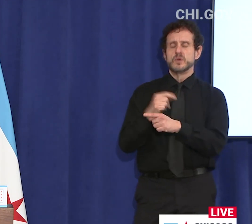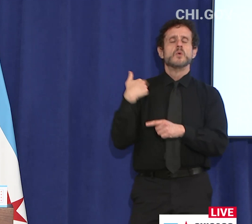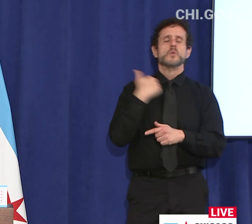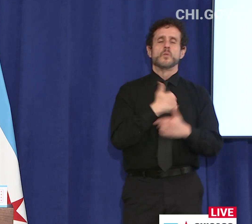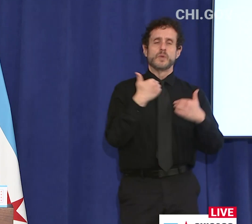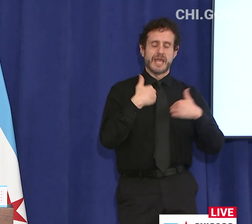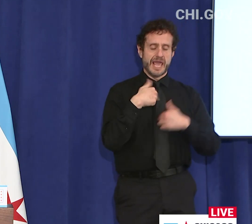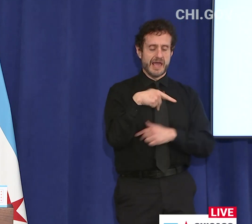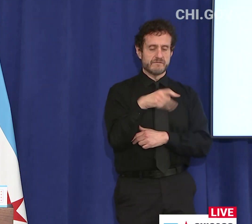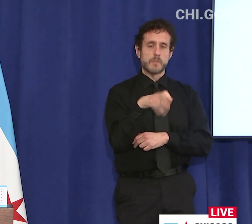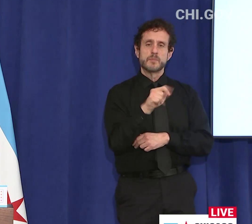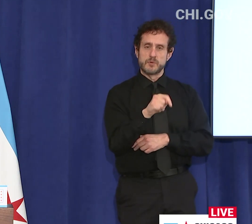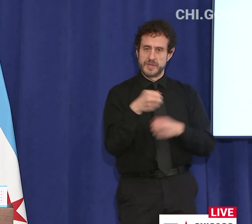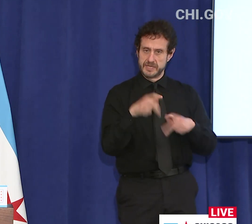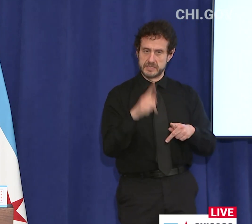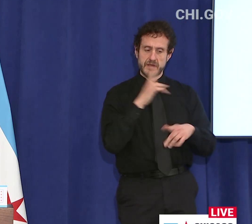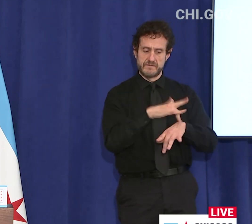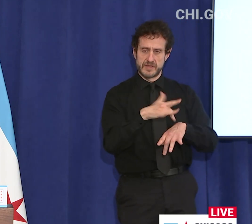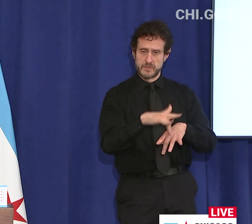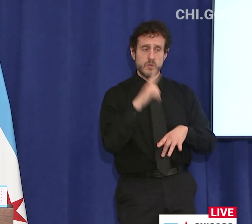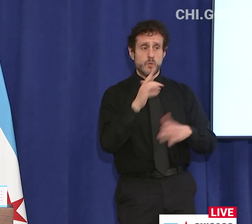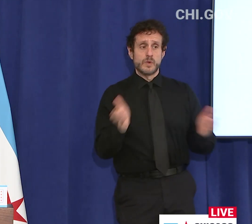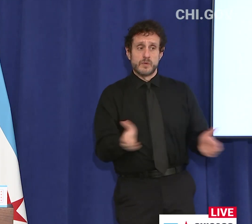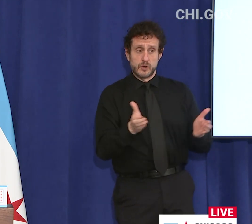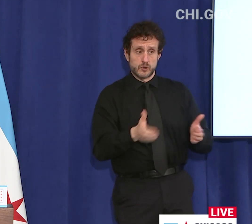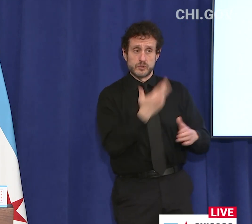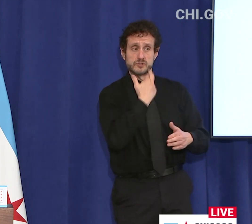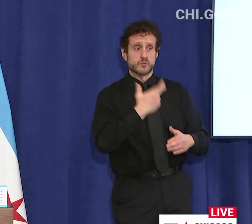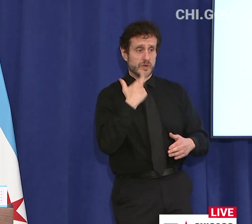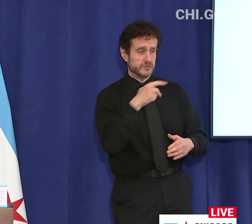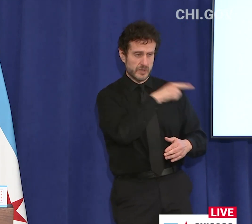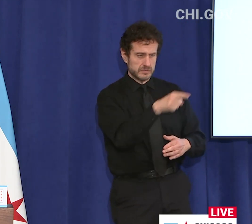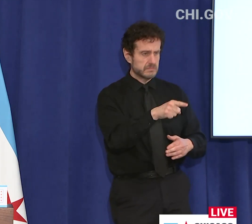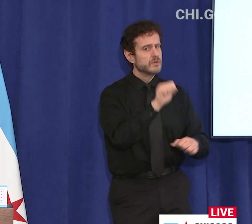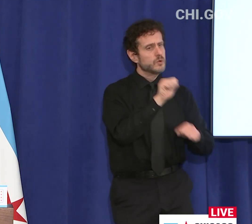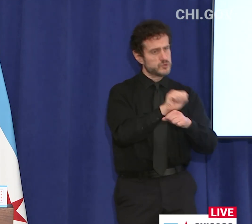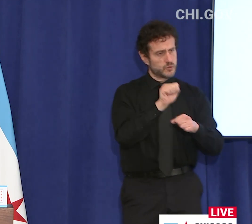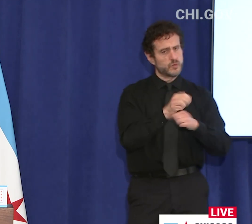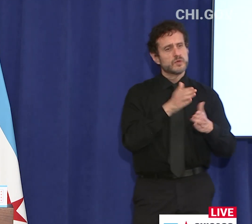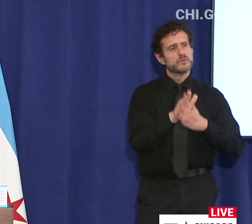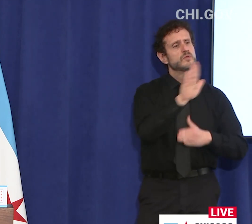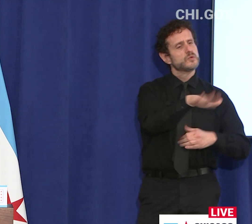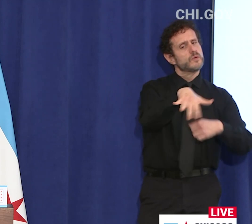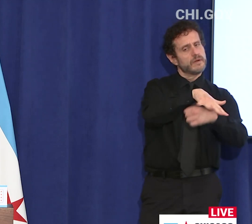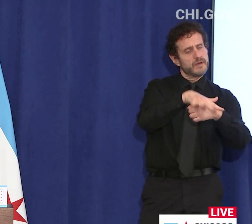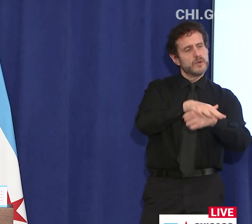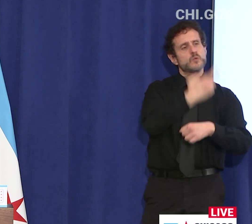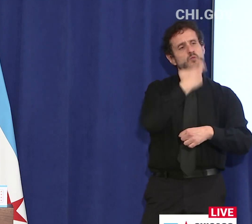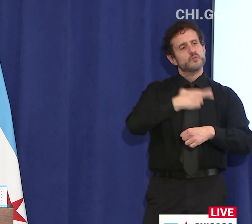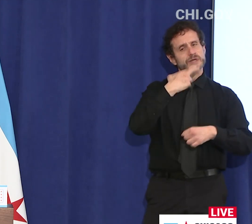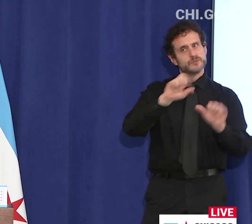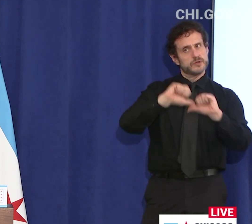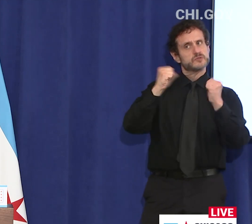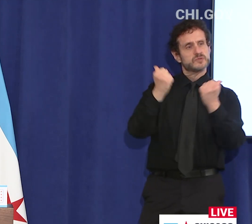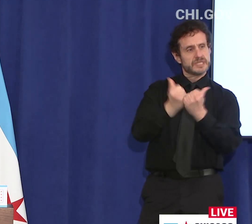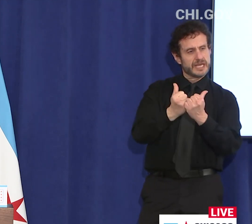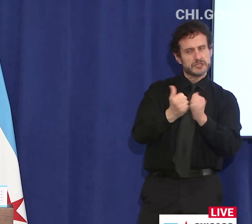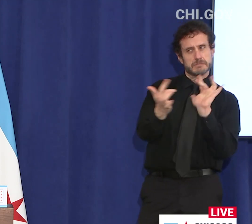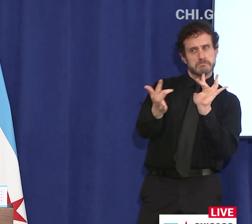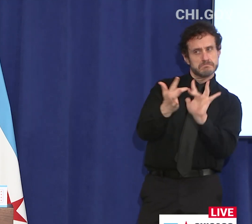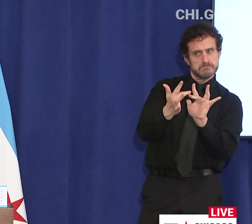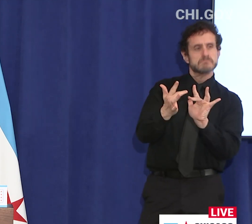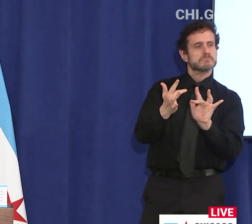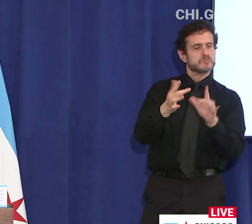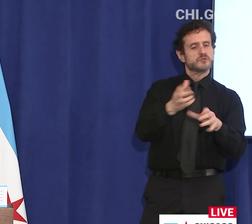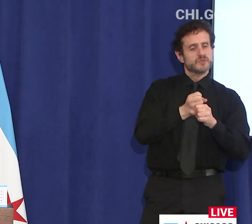available. We're encouraging folks to work through neighborhood restaurant associations. That's the easiest way to do it. Or